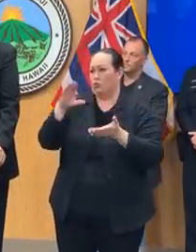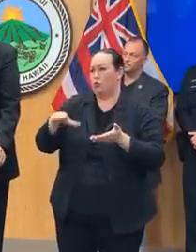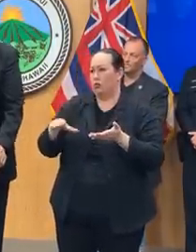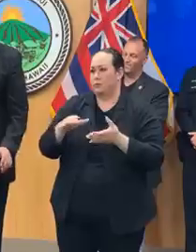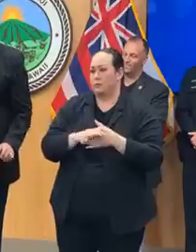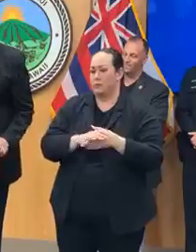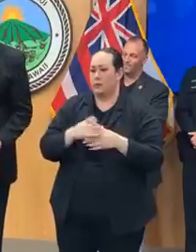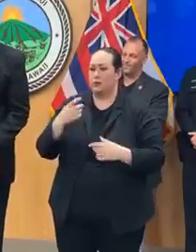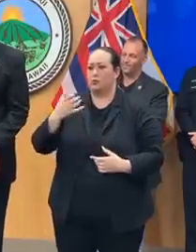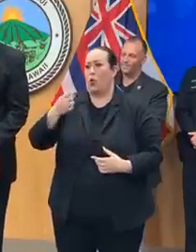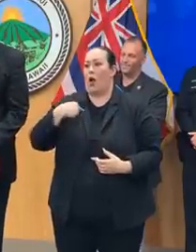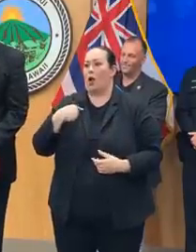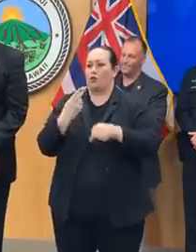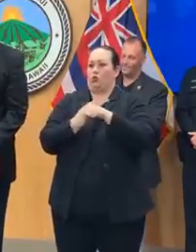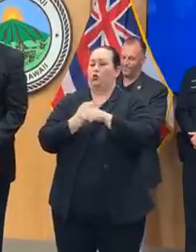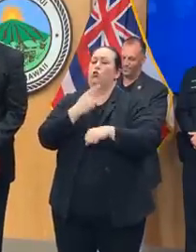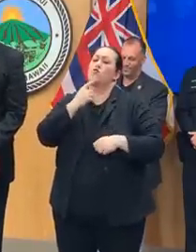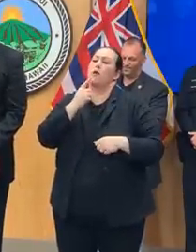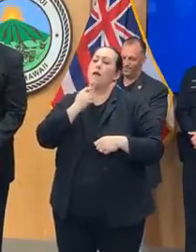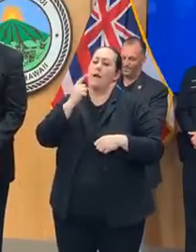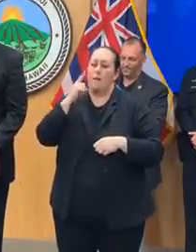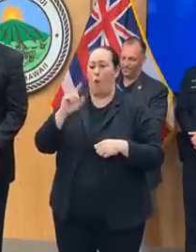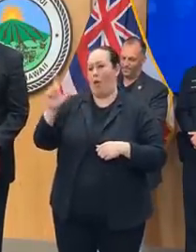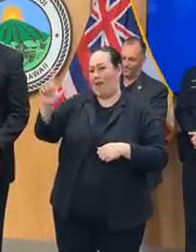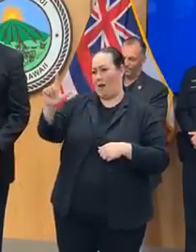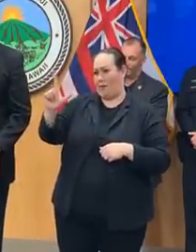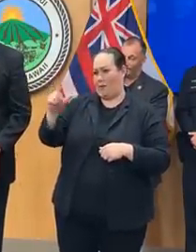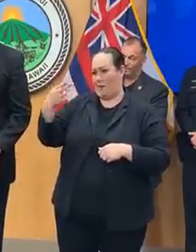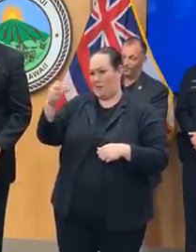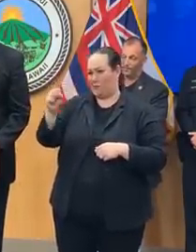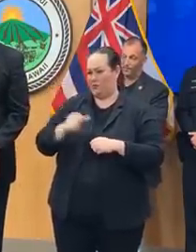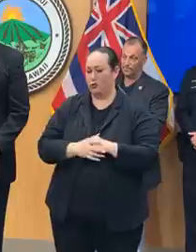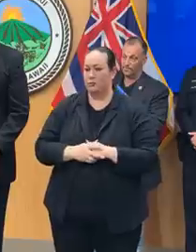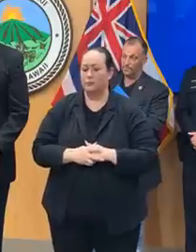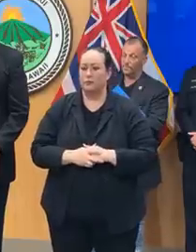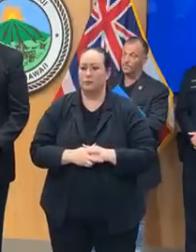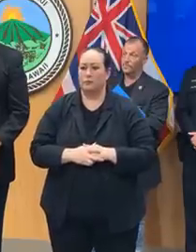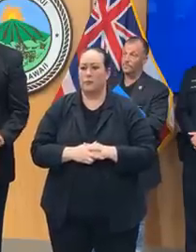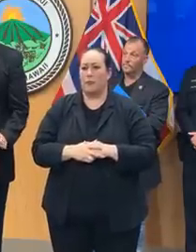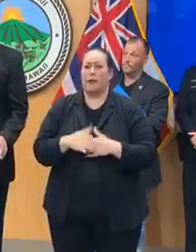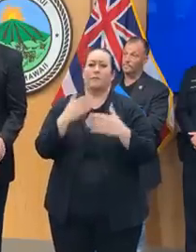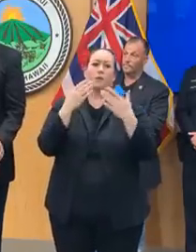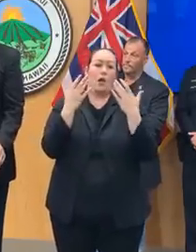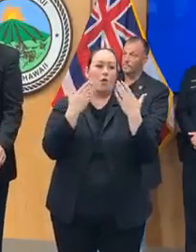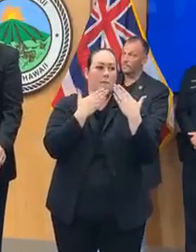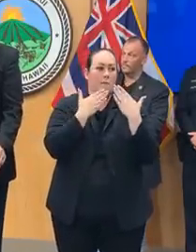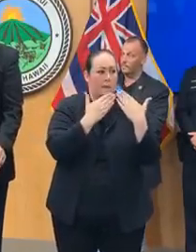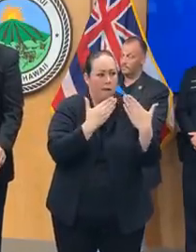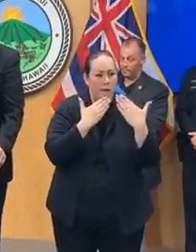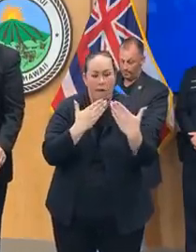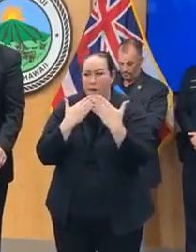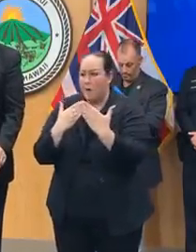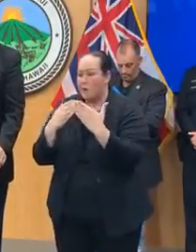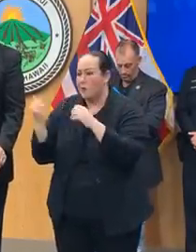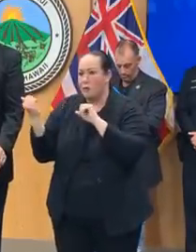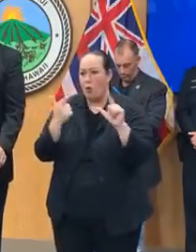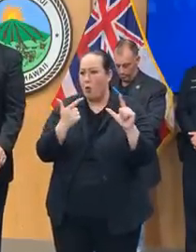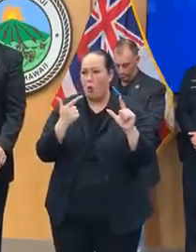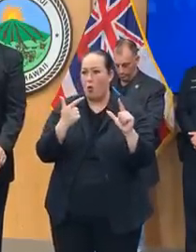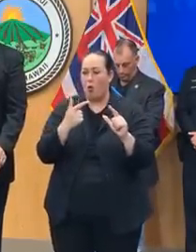again, I wear the Lahaina Luna school colors. I also want to extend my deepest mahalo to all the campuses who have welcomed our